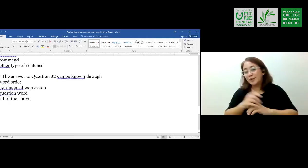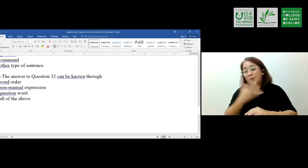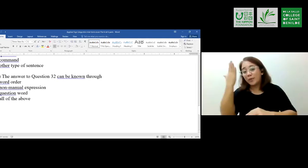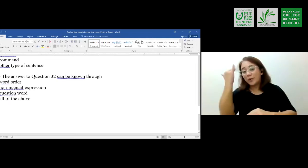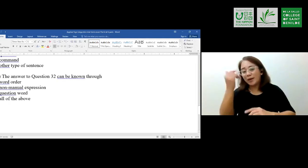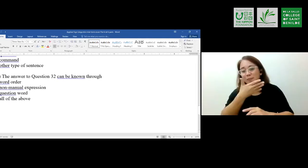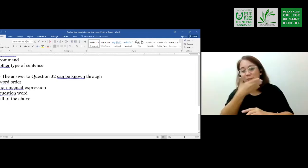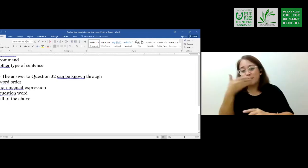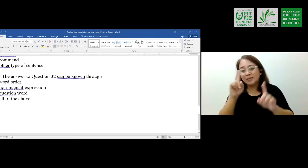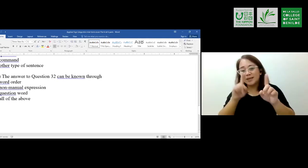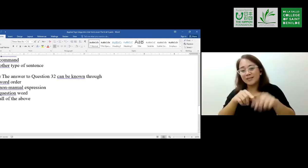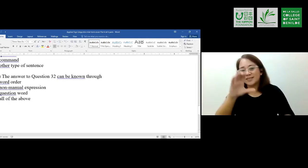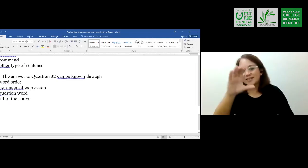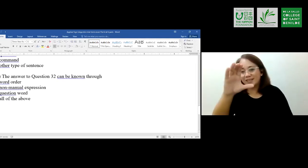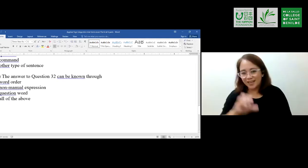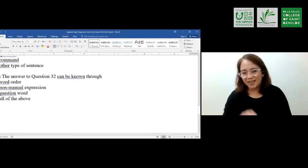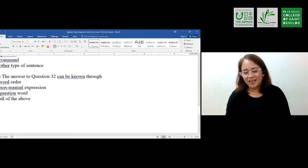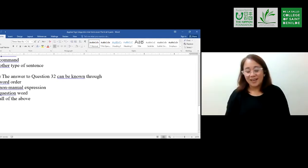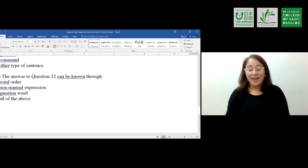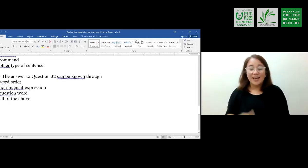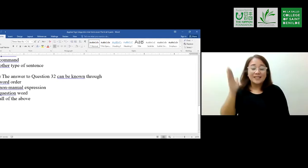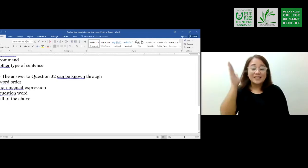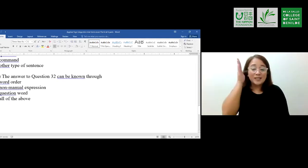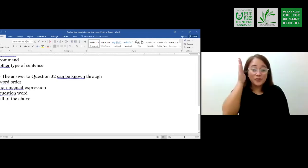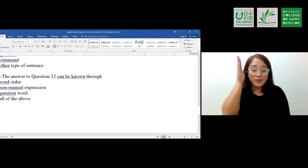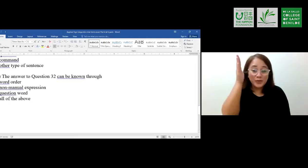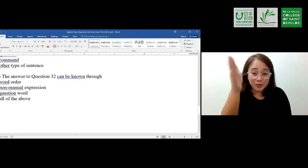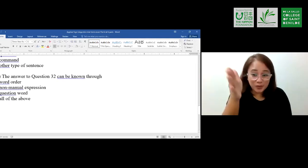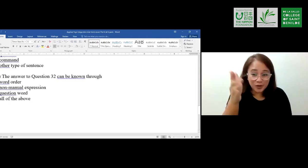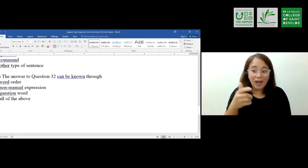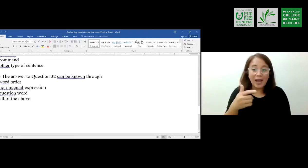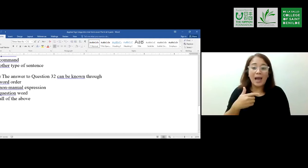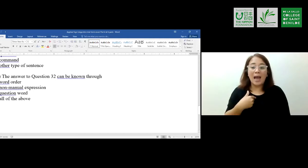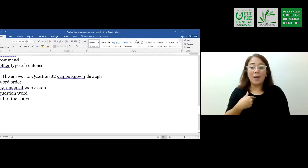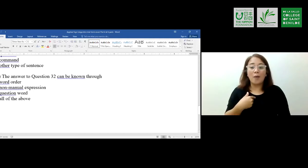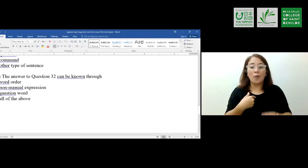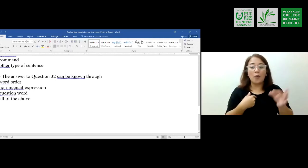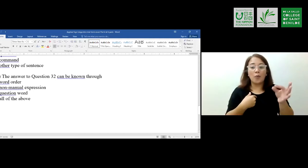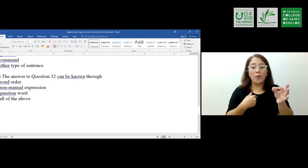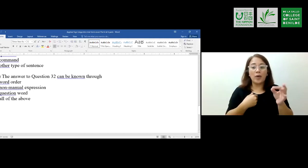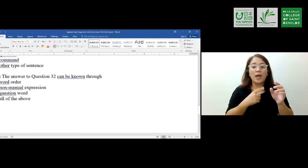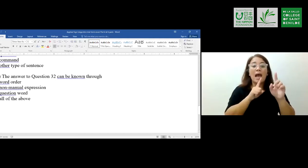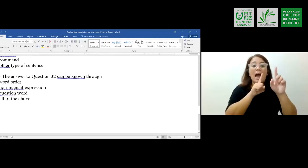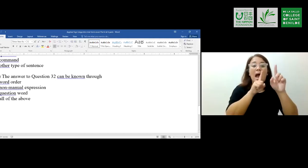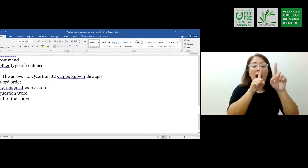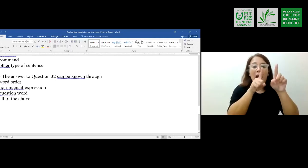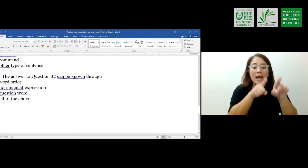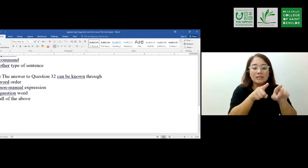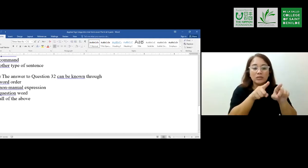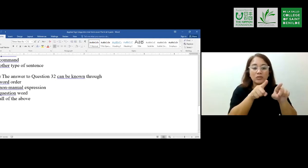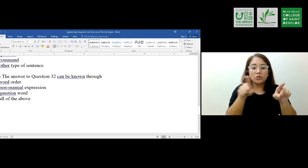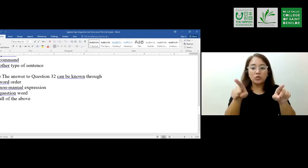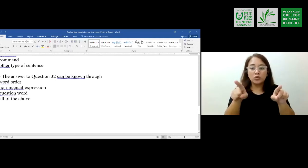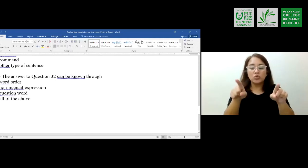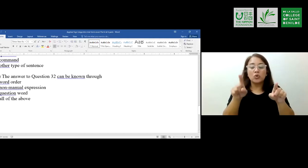the future, I think I will word the question, the answer to question 32 can be